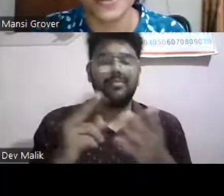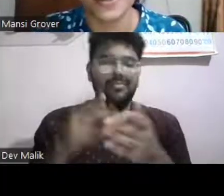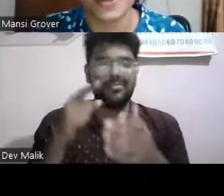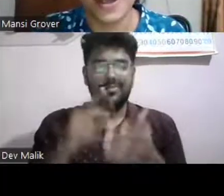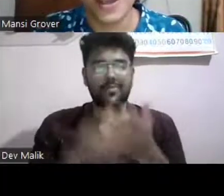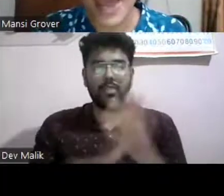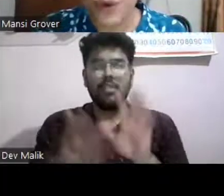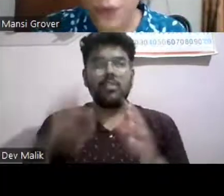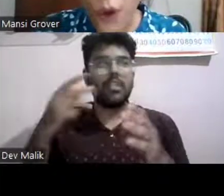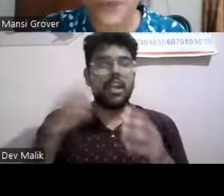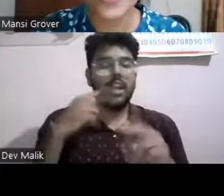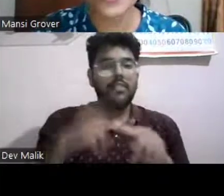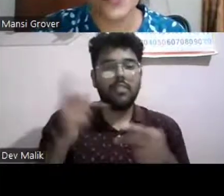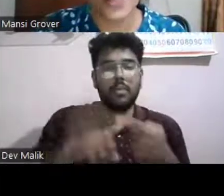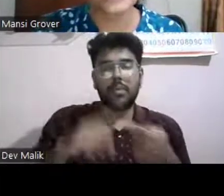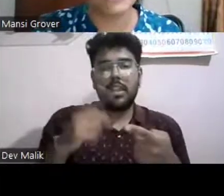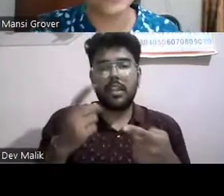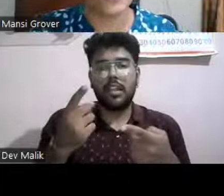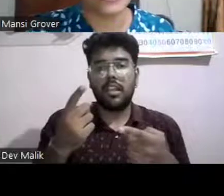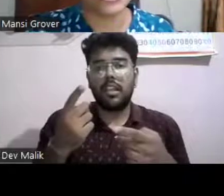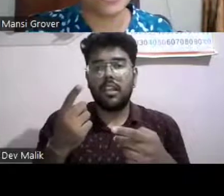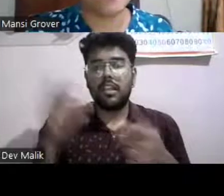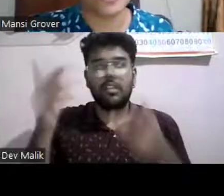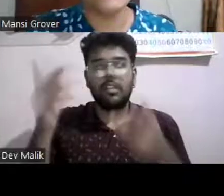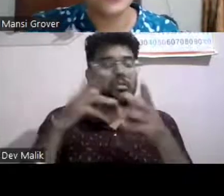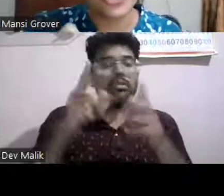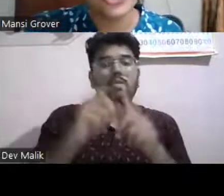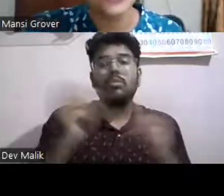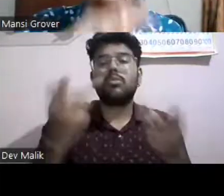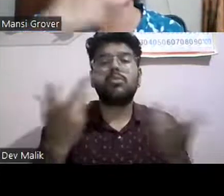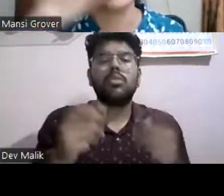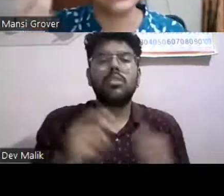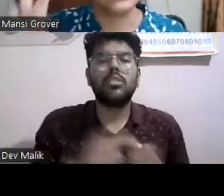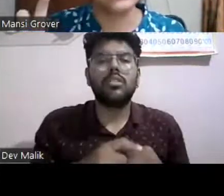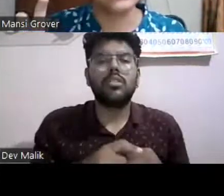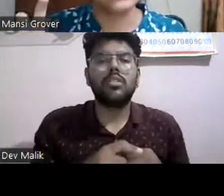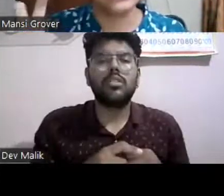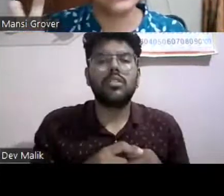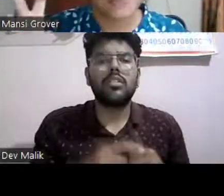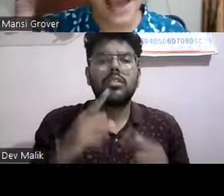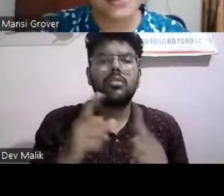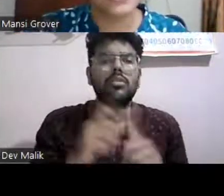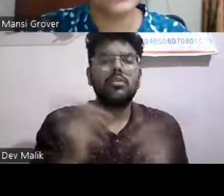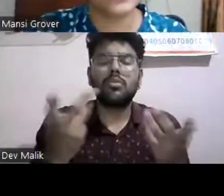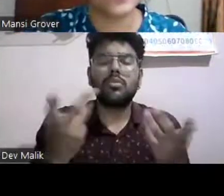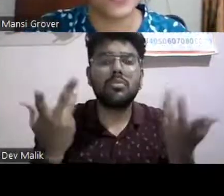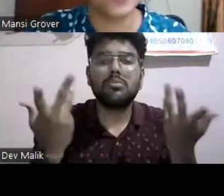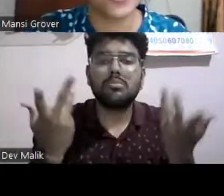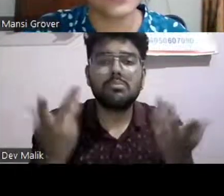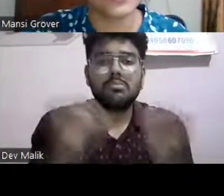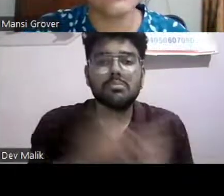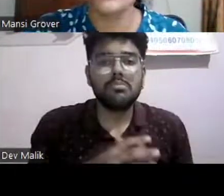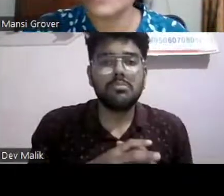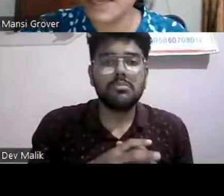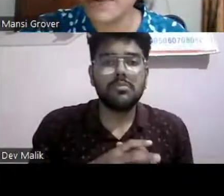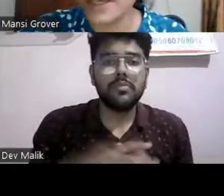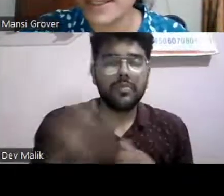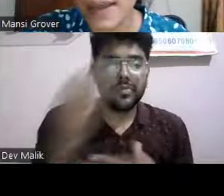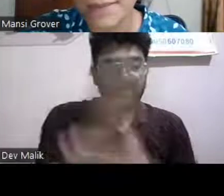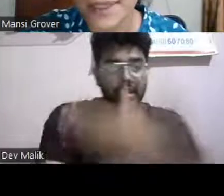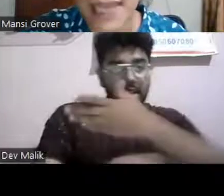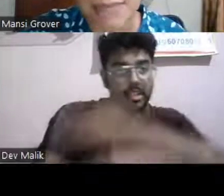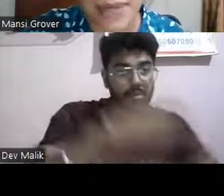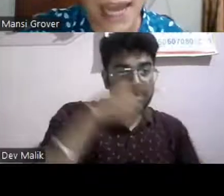person. And what we do as able-bodied people, we reduce that disabled person, say